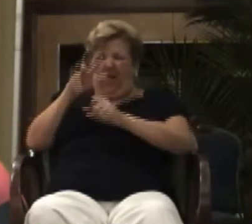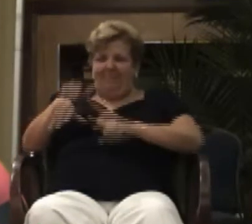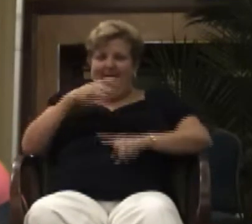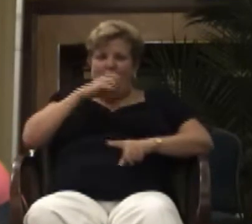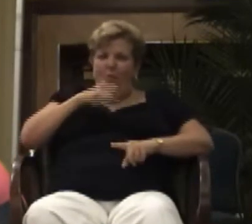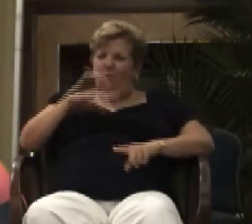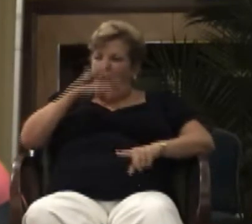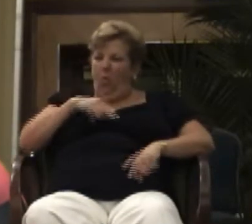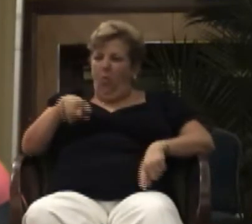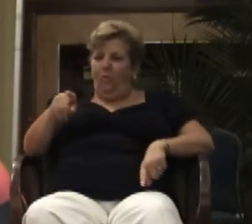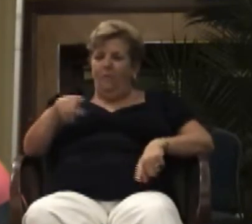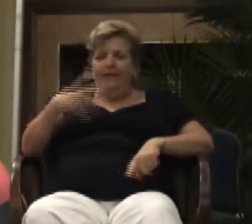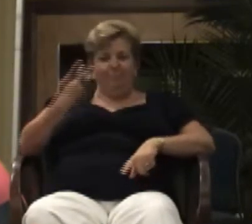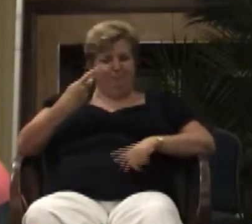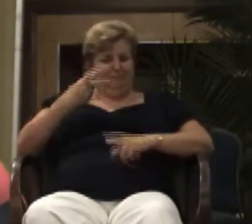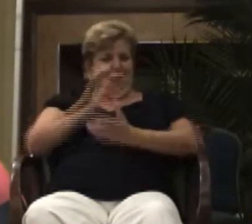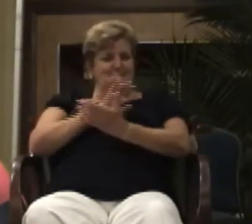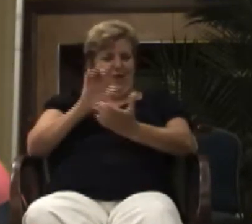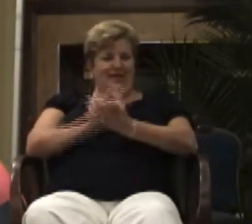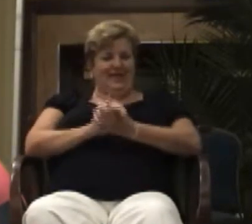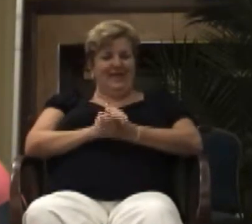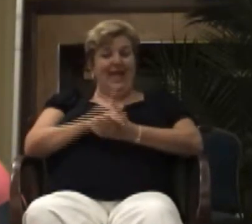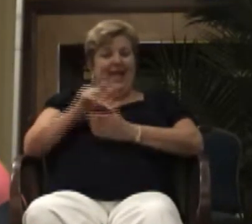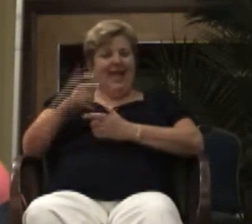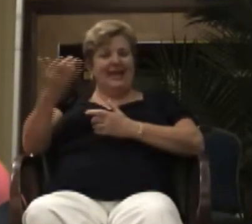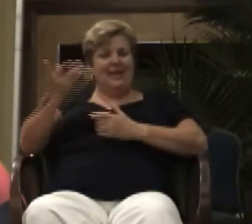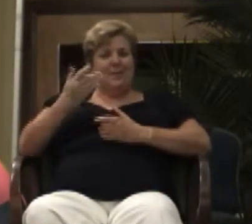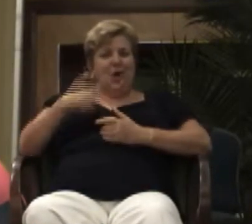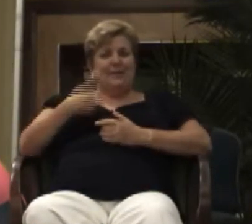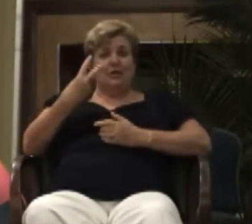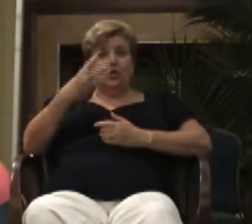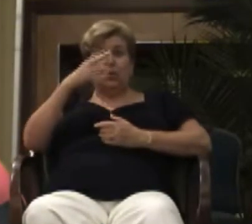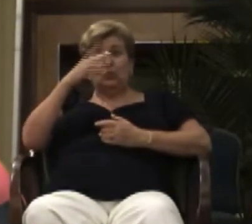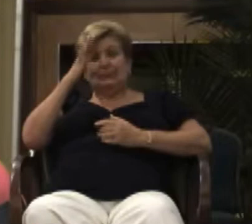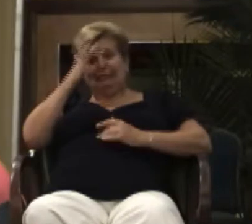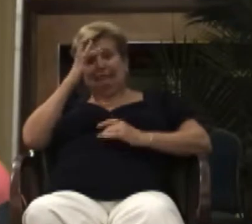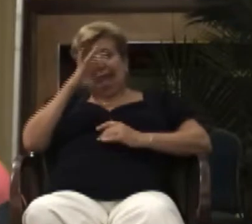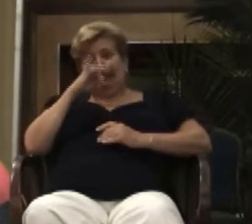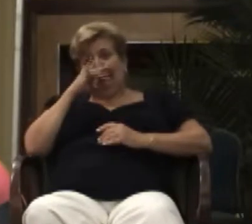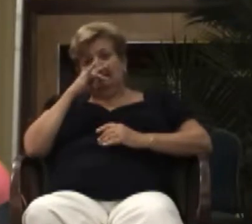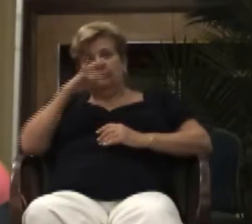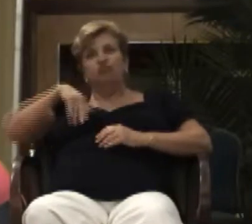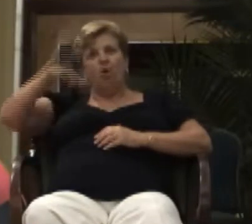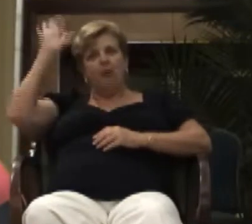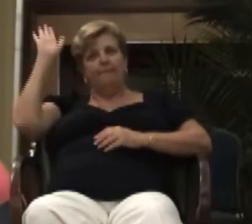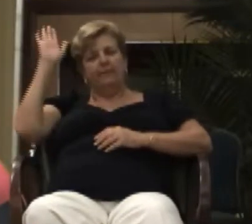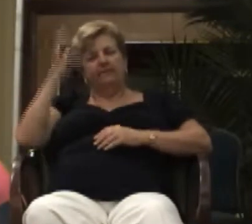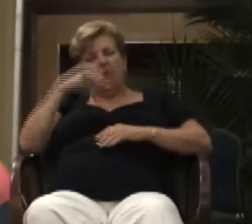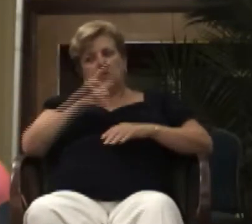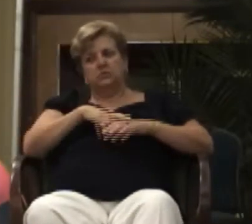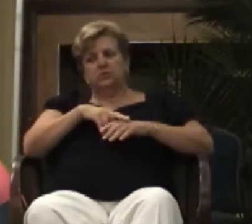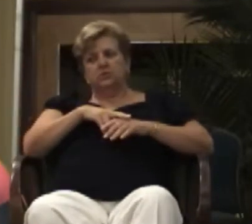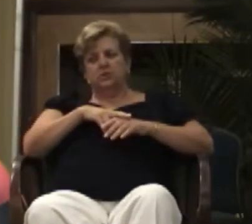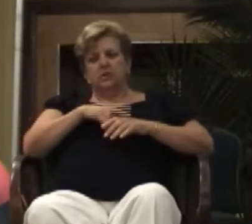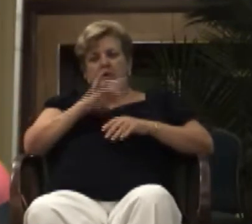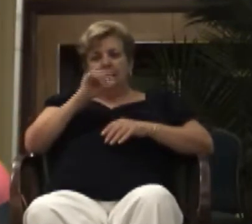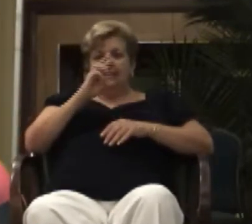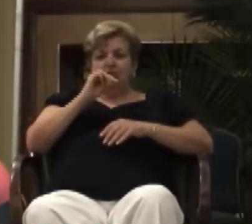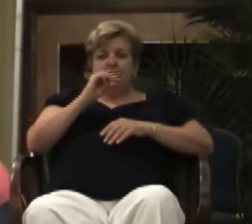And we got married. And he brought me 2 sick kids, grown of course, Jim Jr. and Sheila.